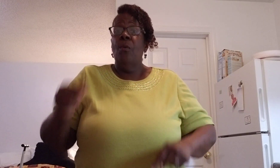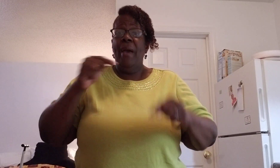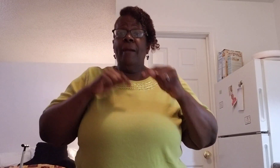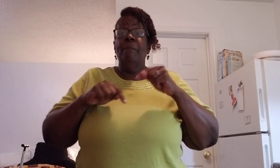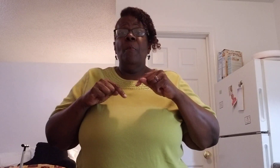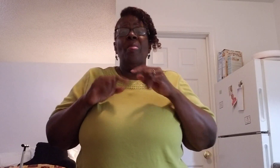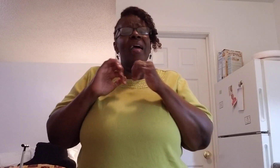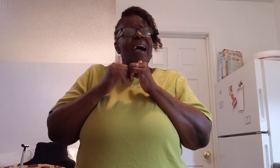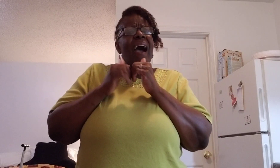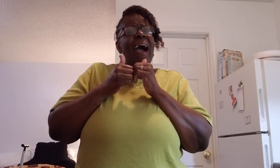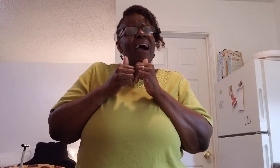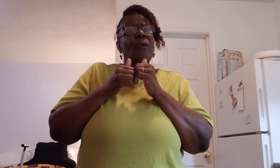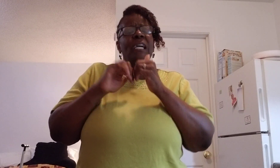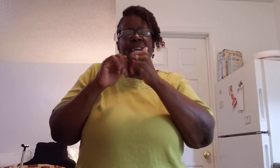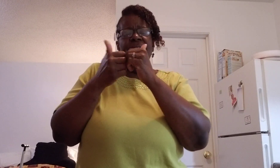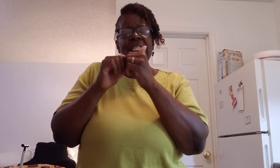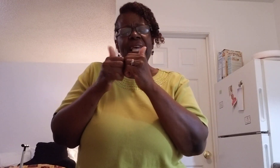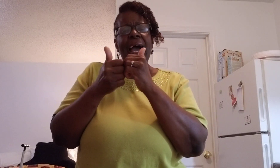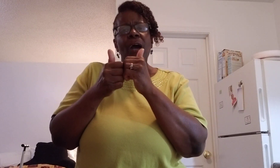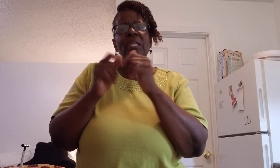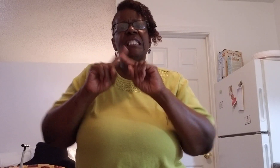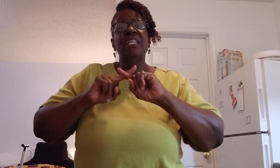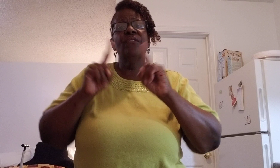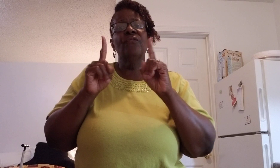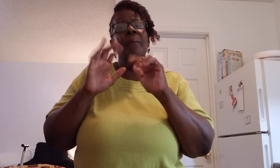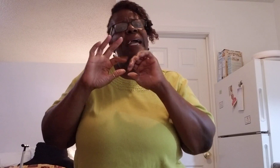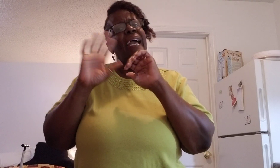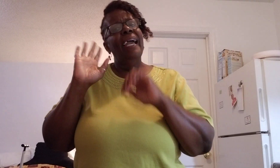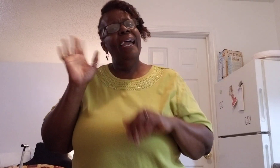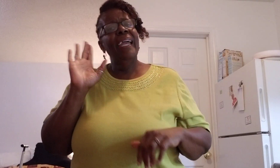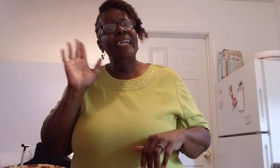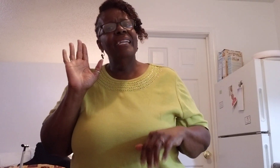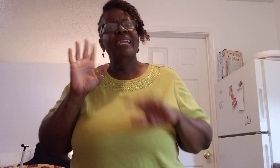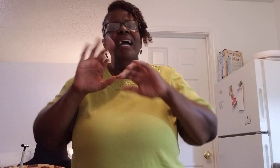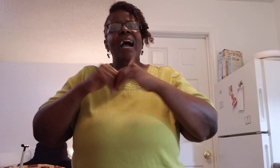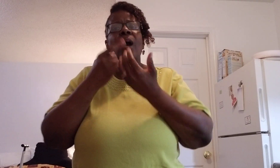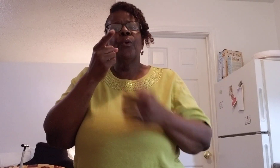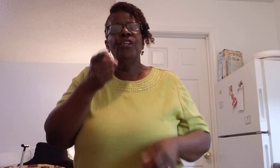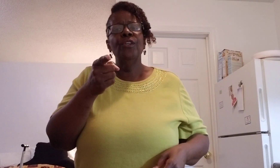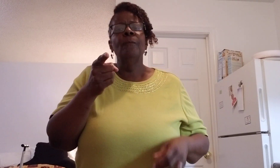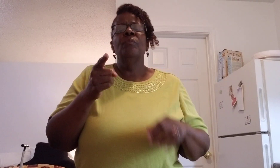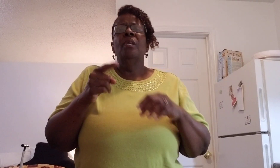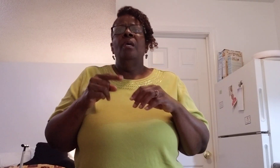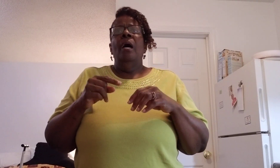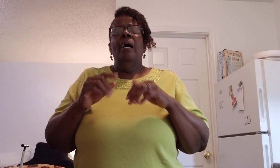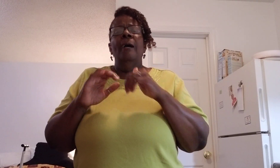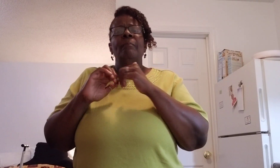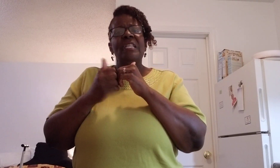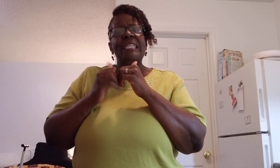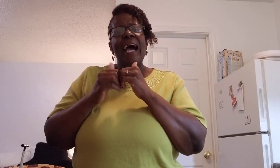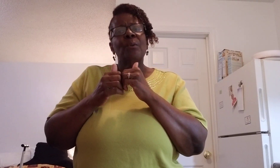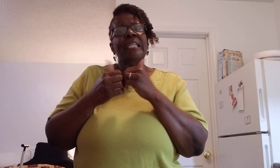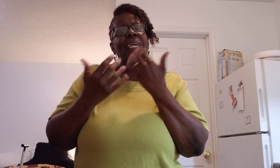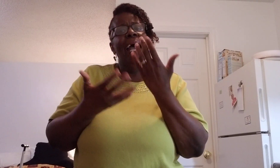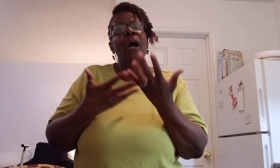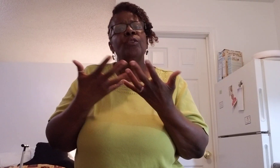back. How? And this how is different from, hey, how are you? This how is like, how did you